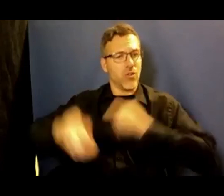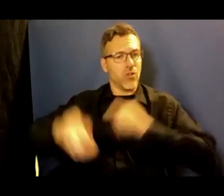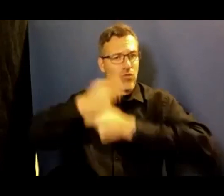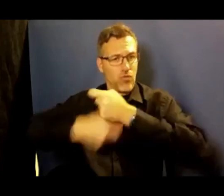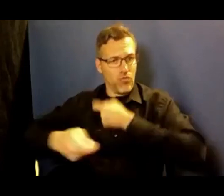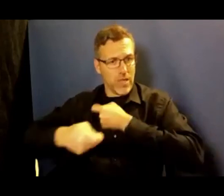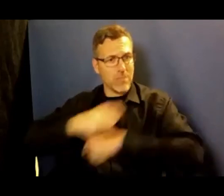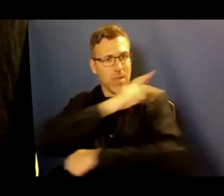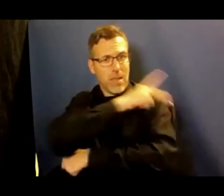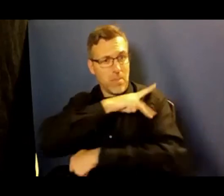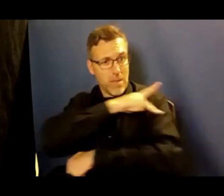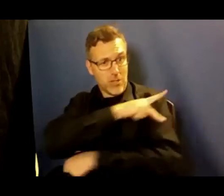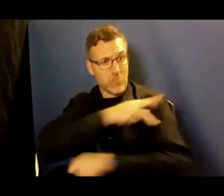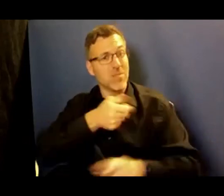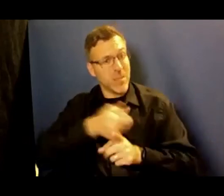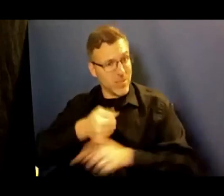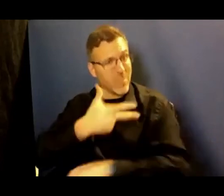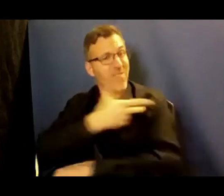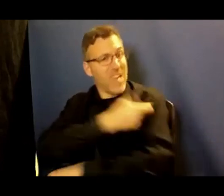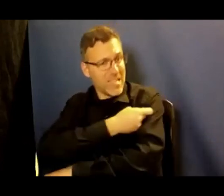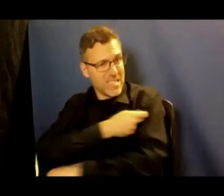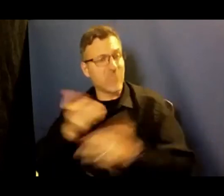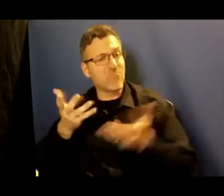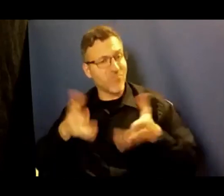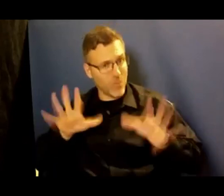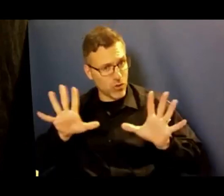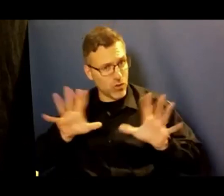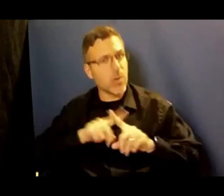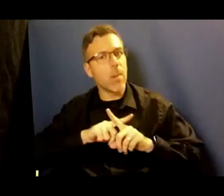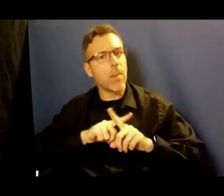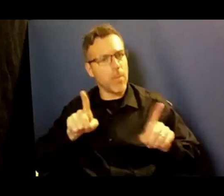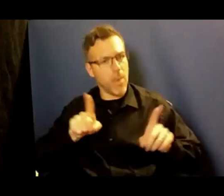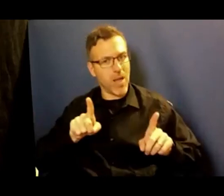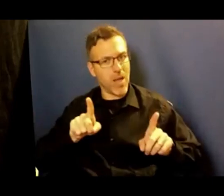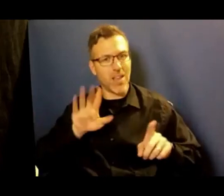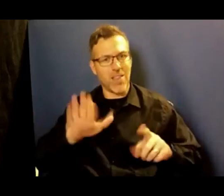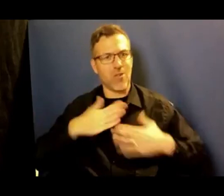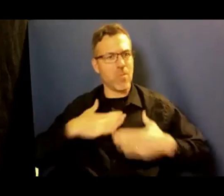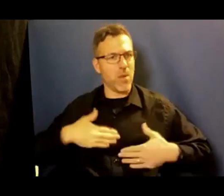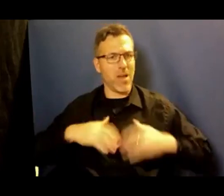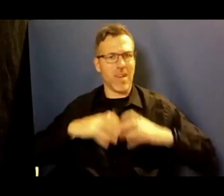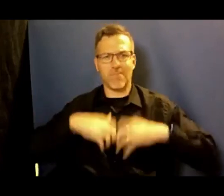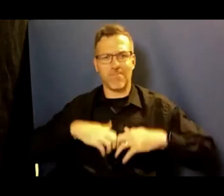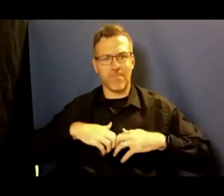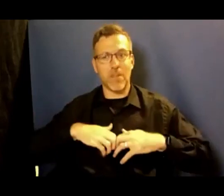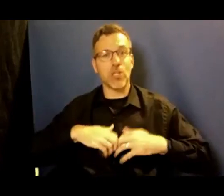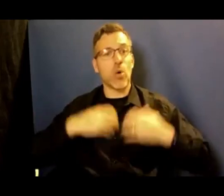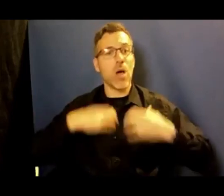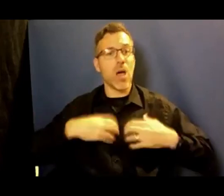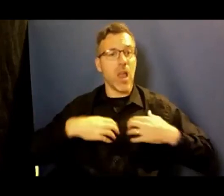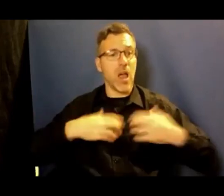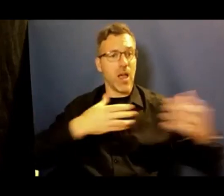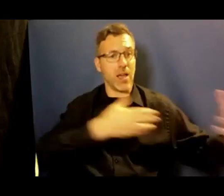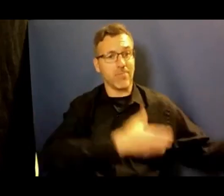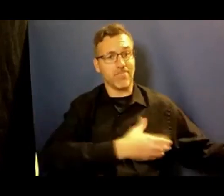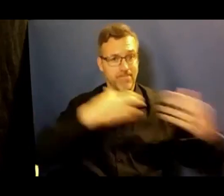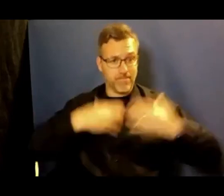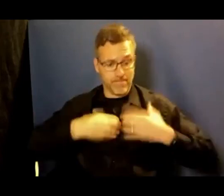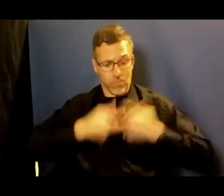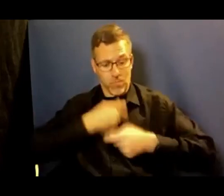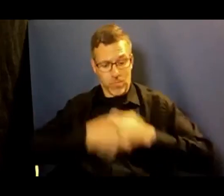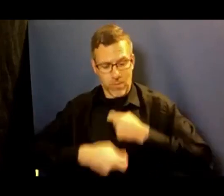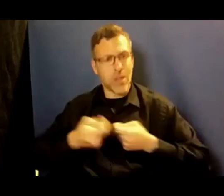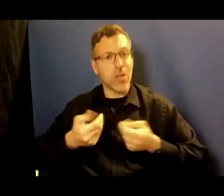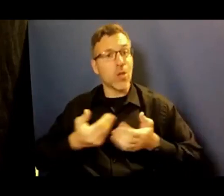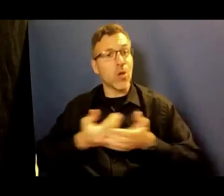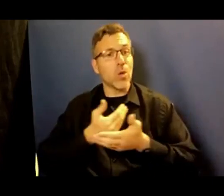vaccinated, but because they were immunocompromised because of the transplant, the vaccines didn't work. And it was loved ones who gave them